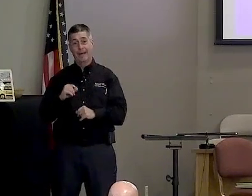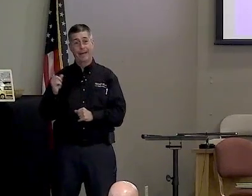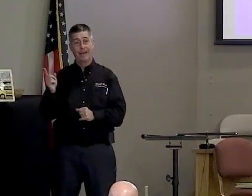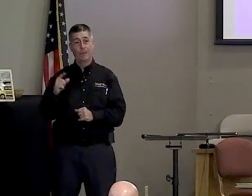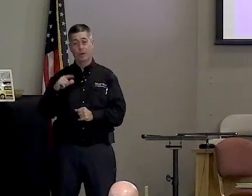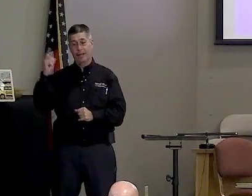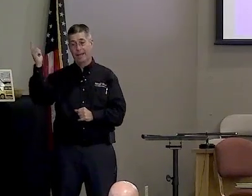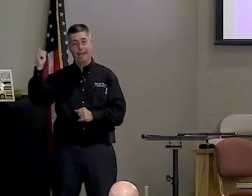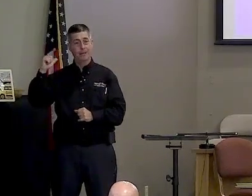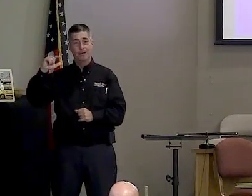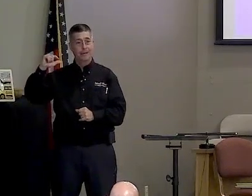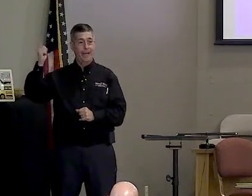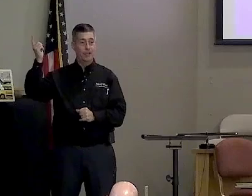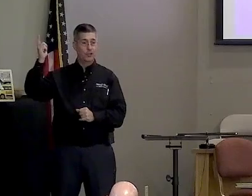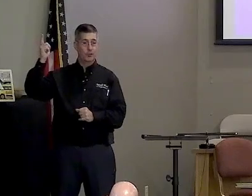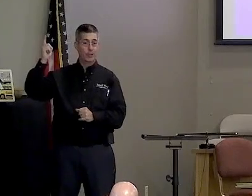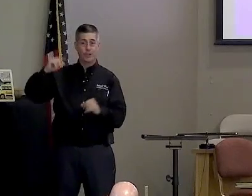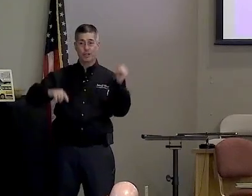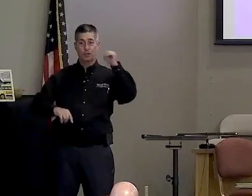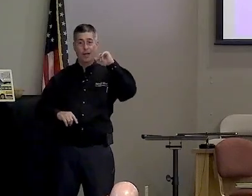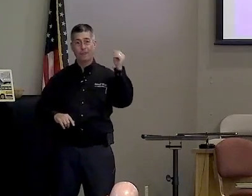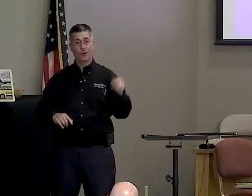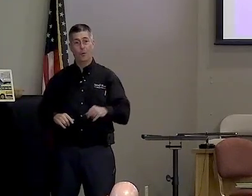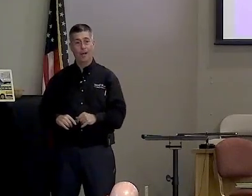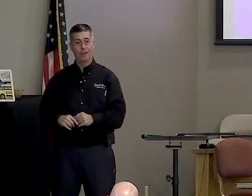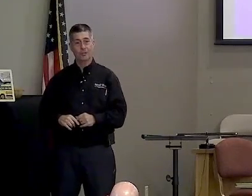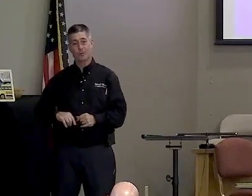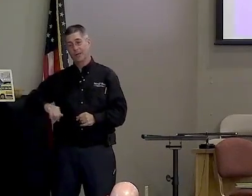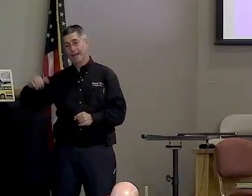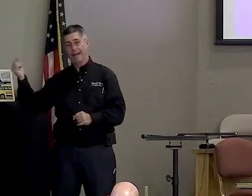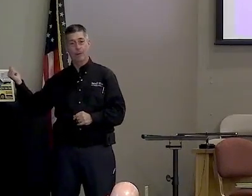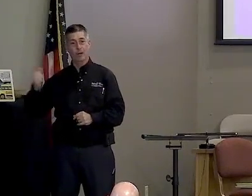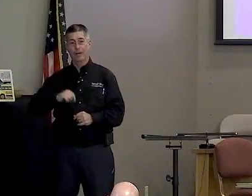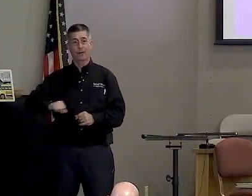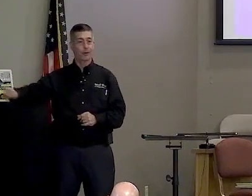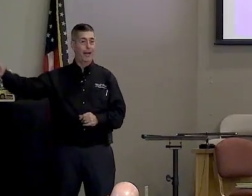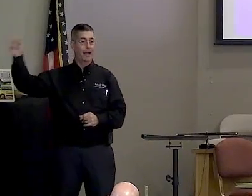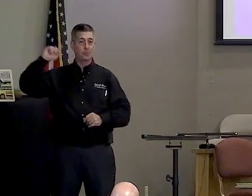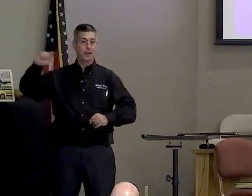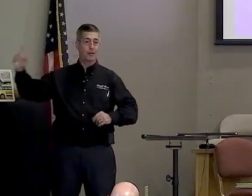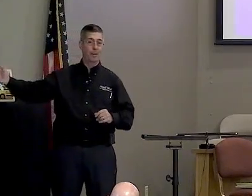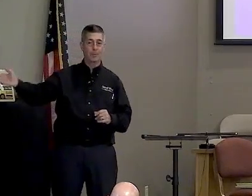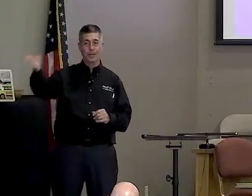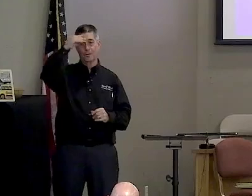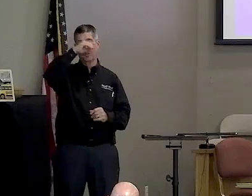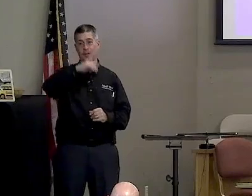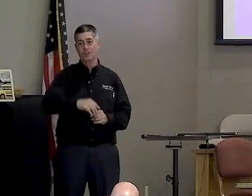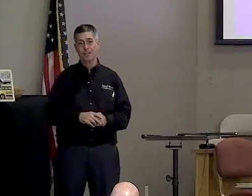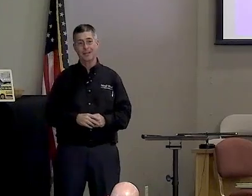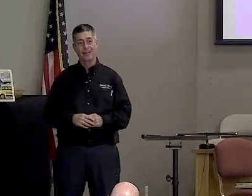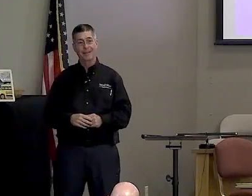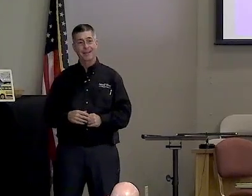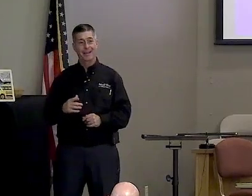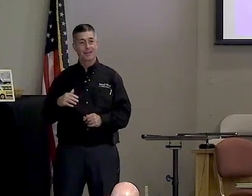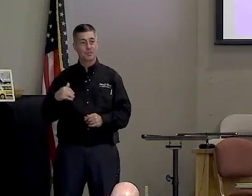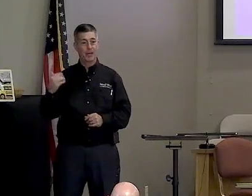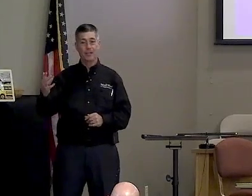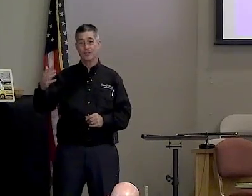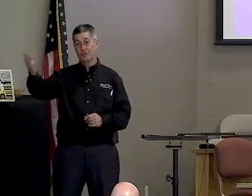and I, one lady had surgery. She couldn't drive for a while. And so Diane and I would go down to her house, pick her up, and take her to church. And somebody else doesn't